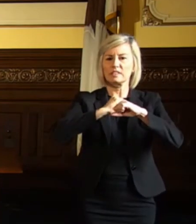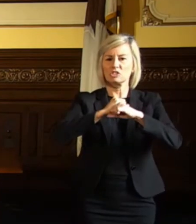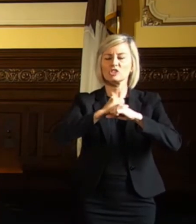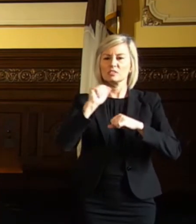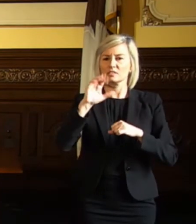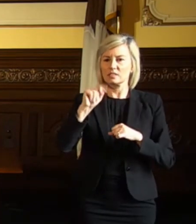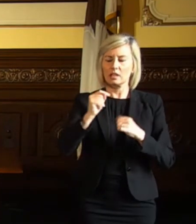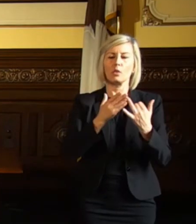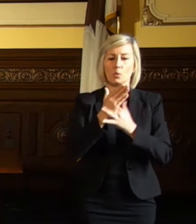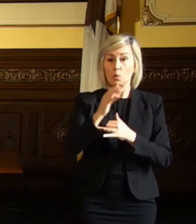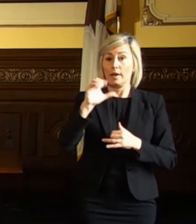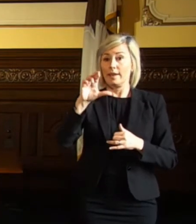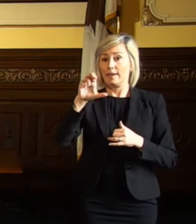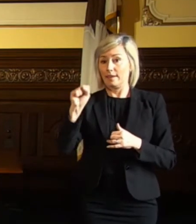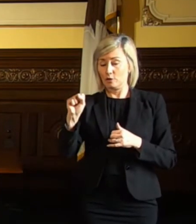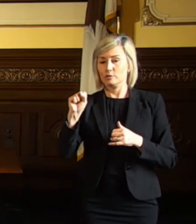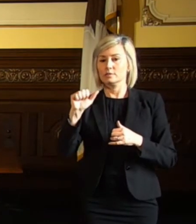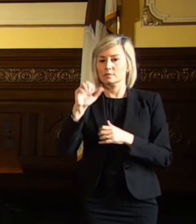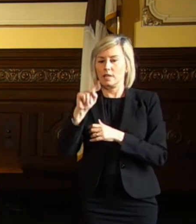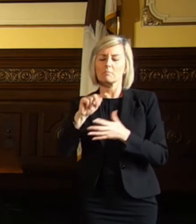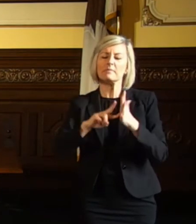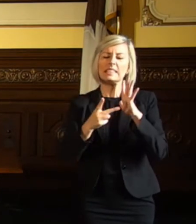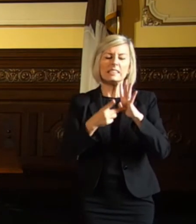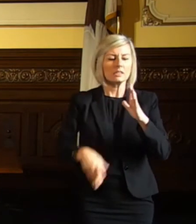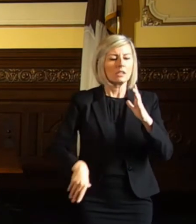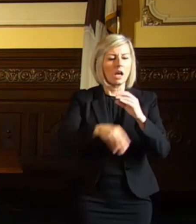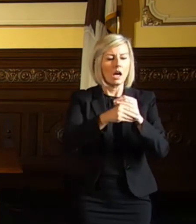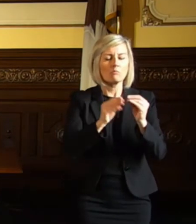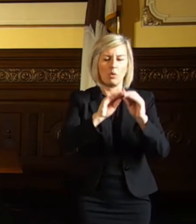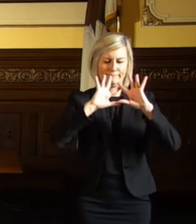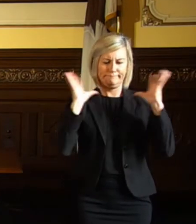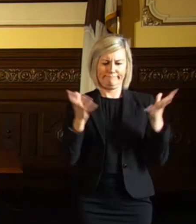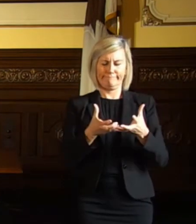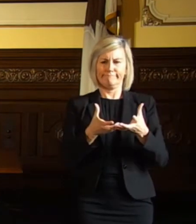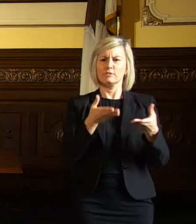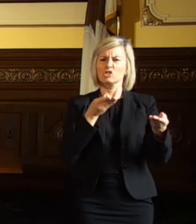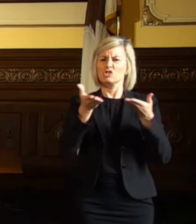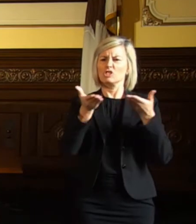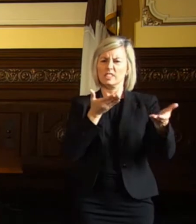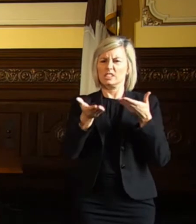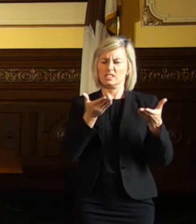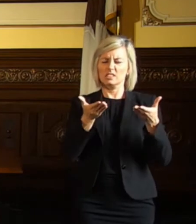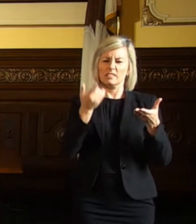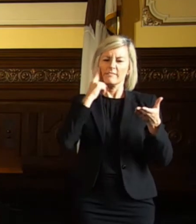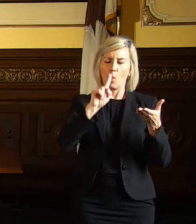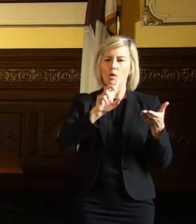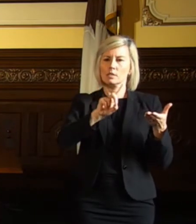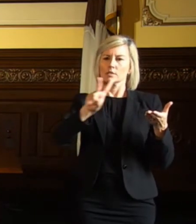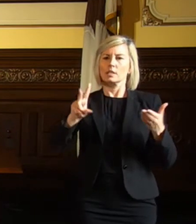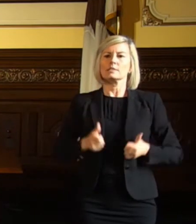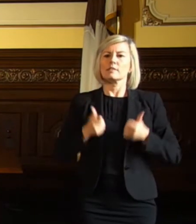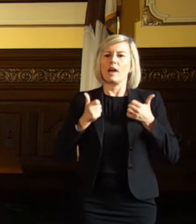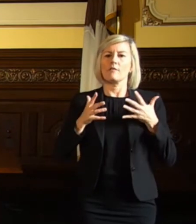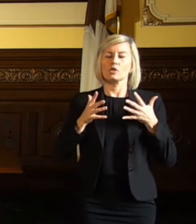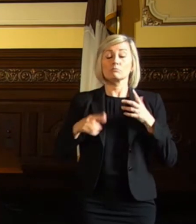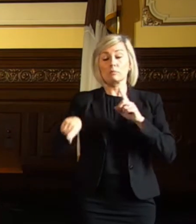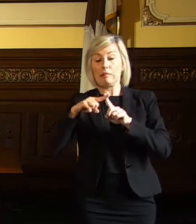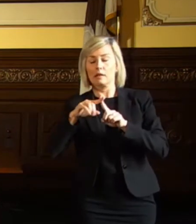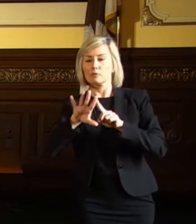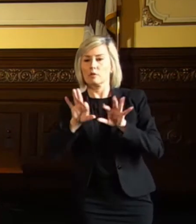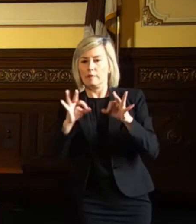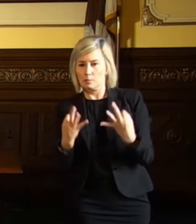Act, allowing us to provide additional holistic services for domestic violence survivors and their